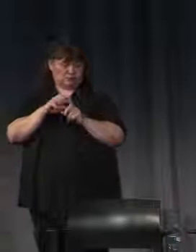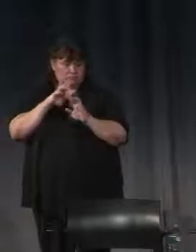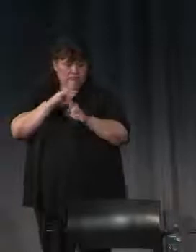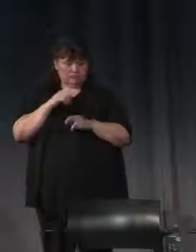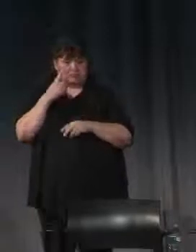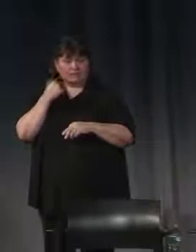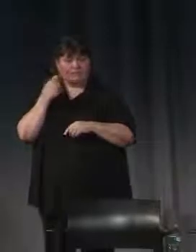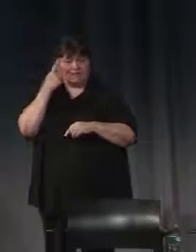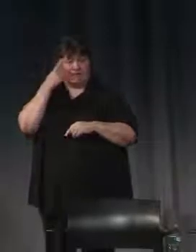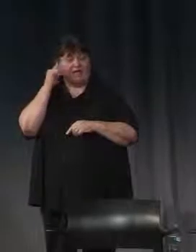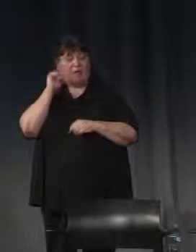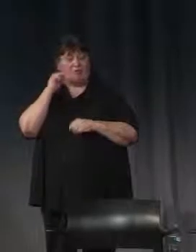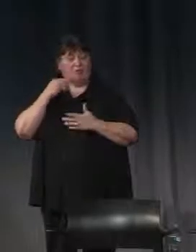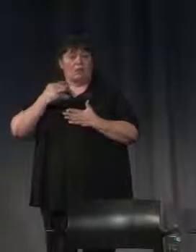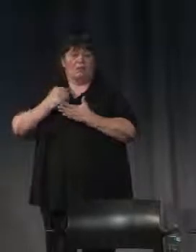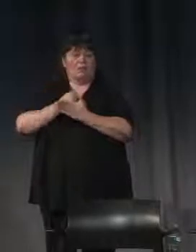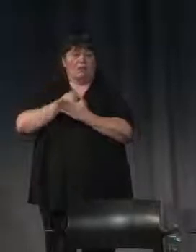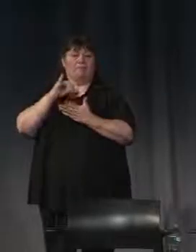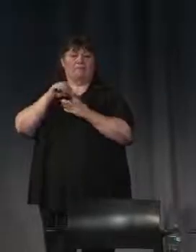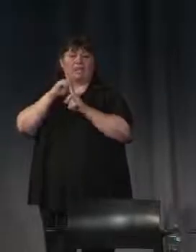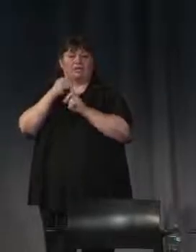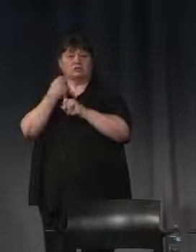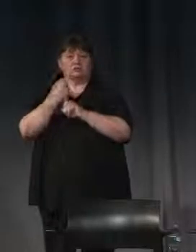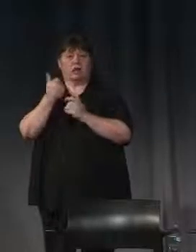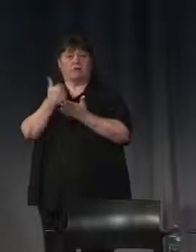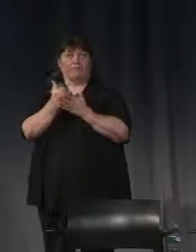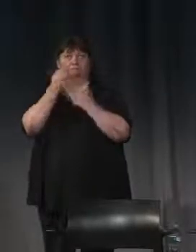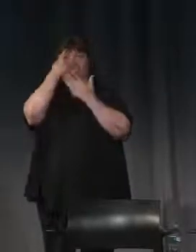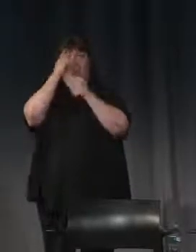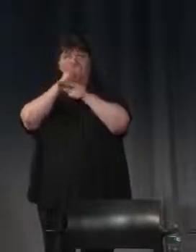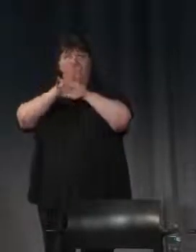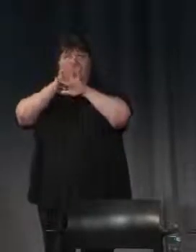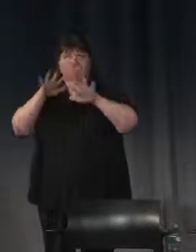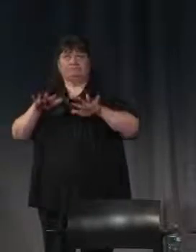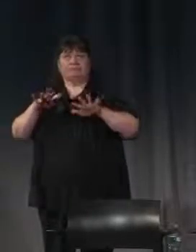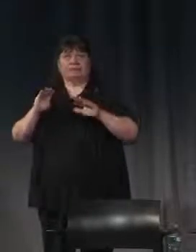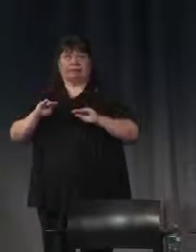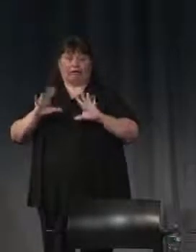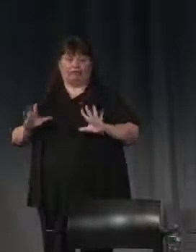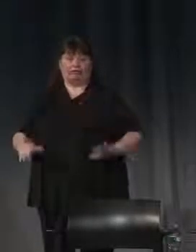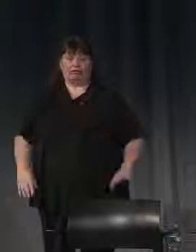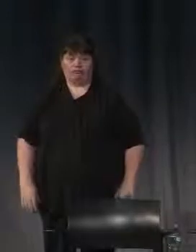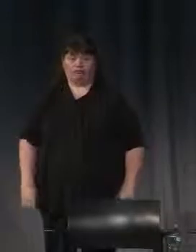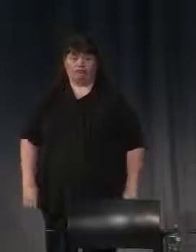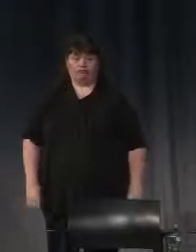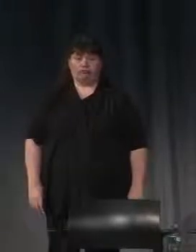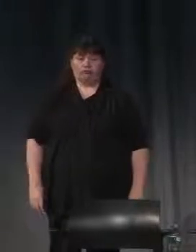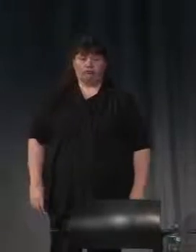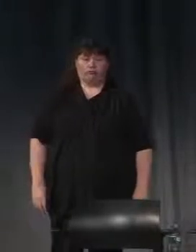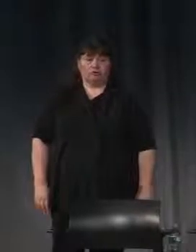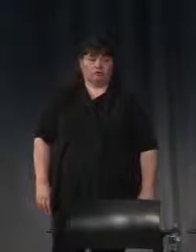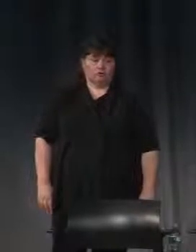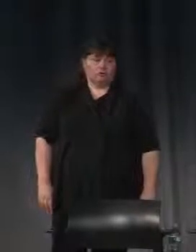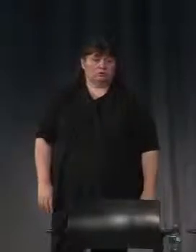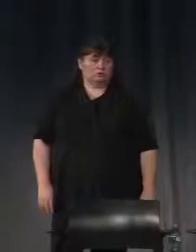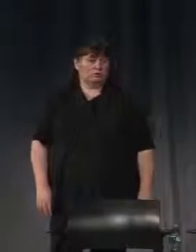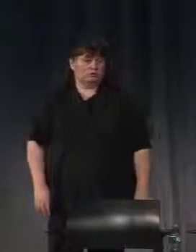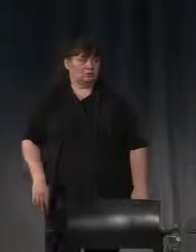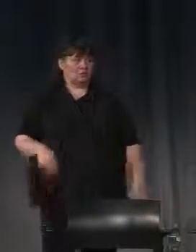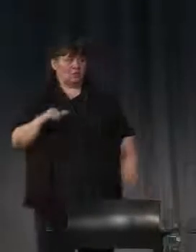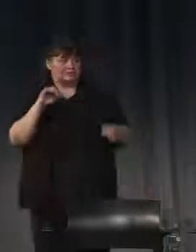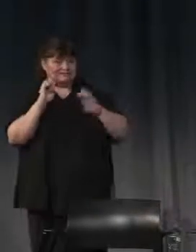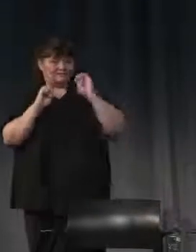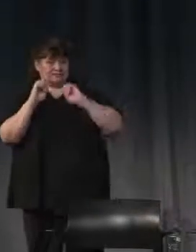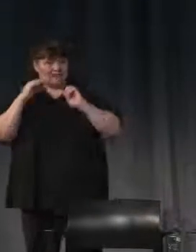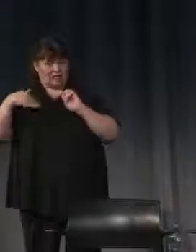because we think that that will optimize the conditions and help them do as best they can. In those experiments, we haven't actually